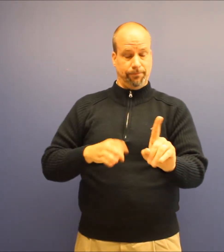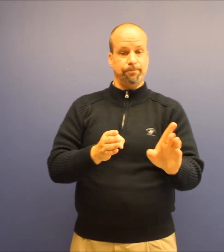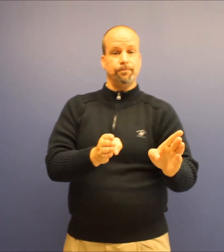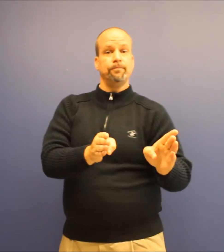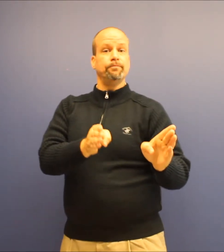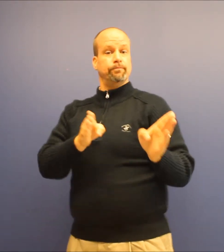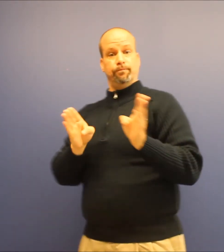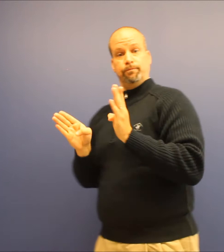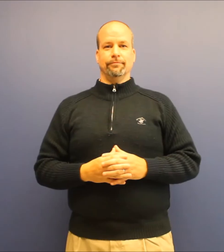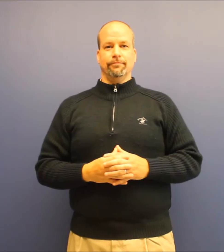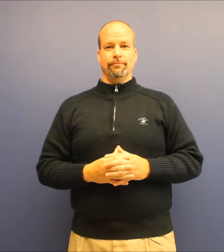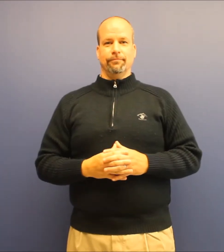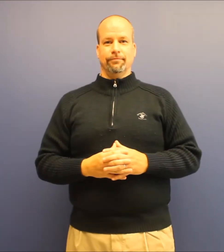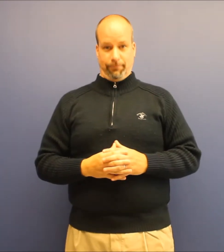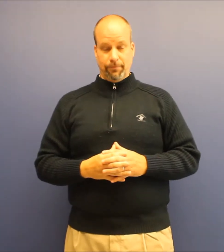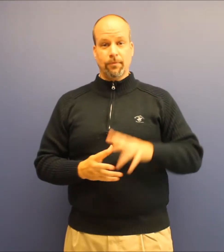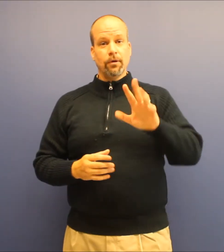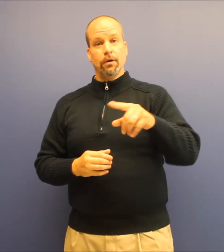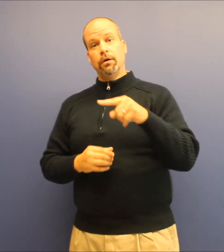health benefits.